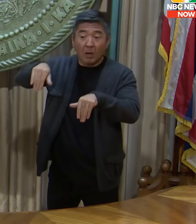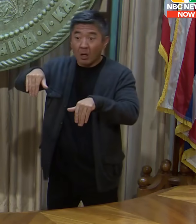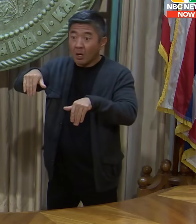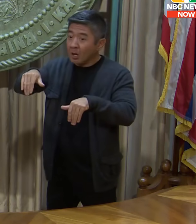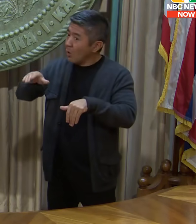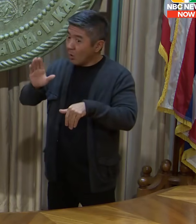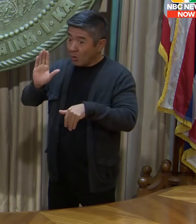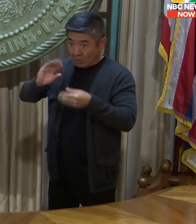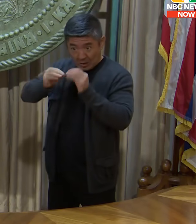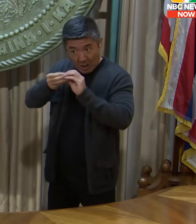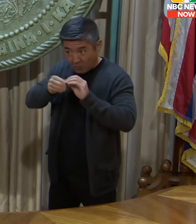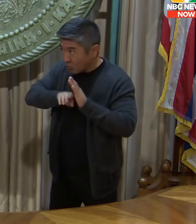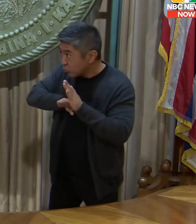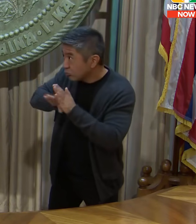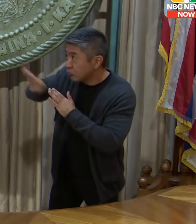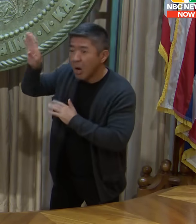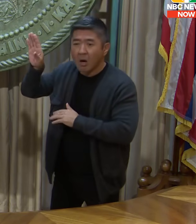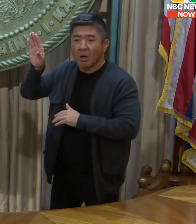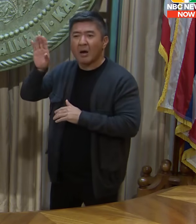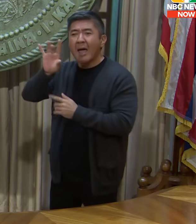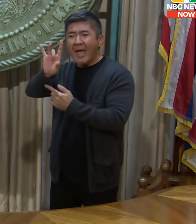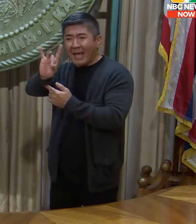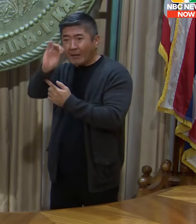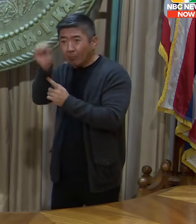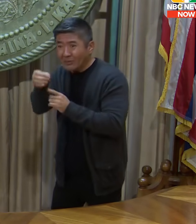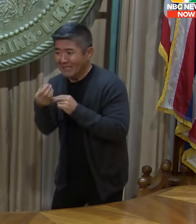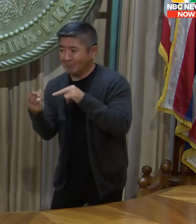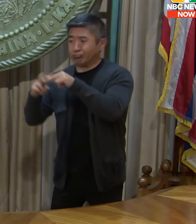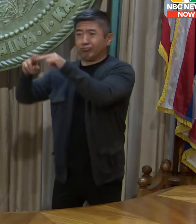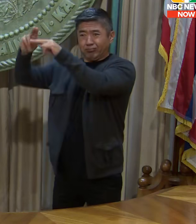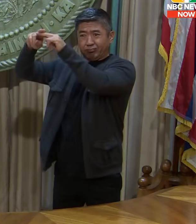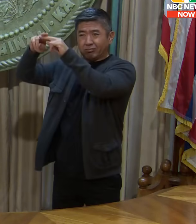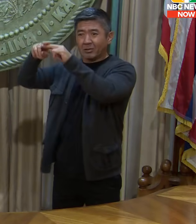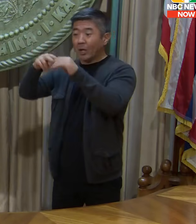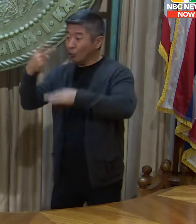there will be 8% more cases in 2 days.